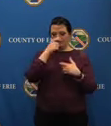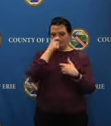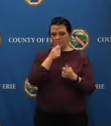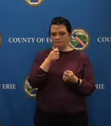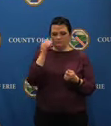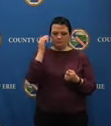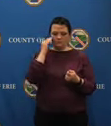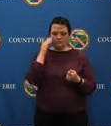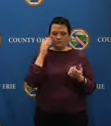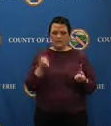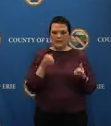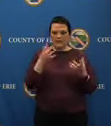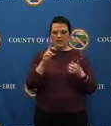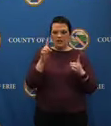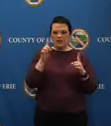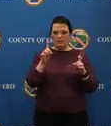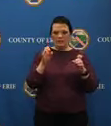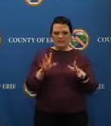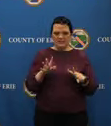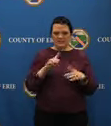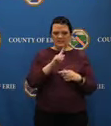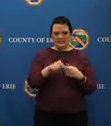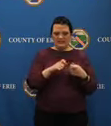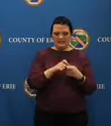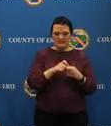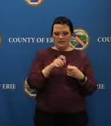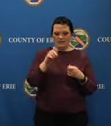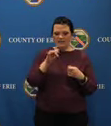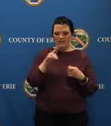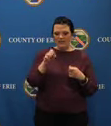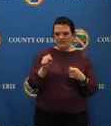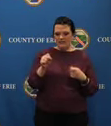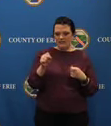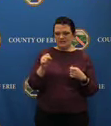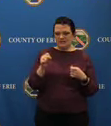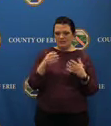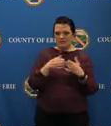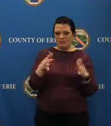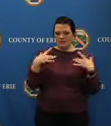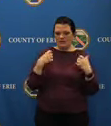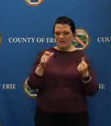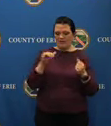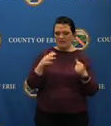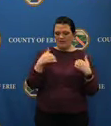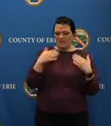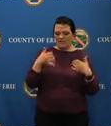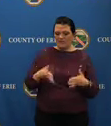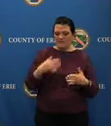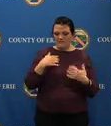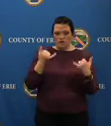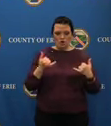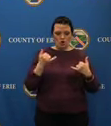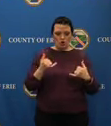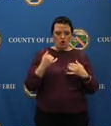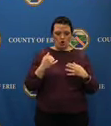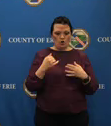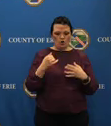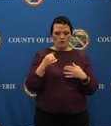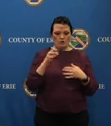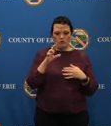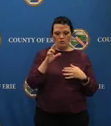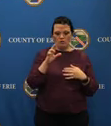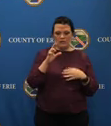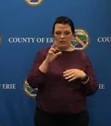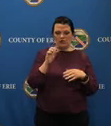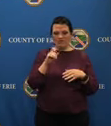know exactly how many test kits the public health lab has left, and at your current rate of use, how long will that last